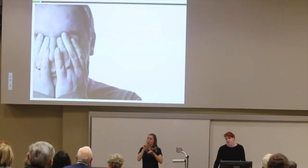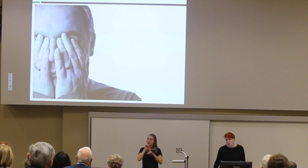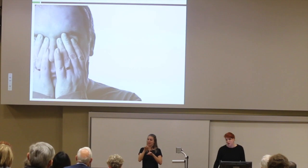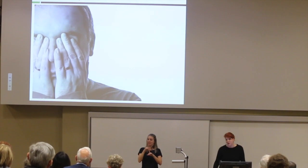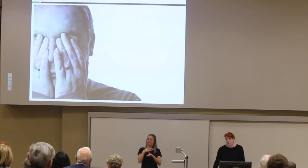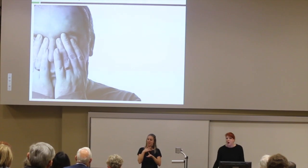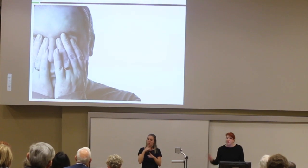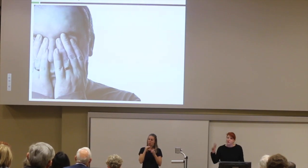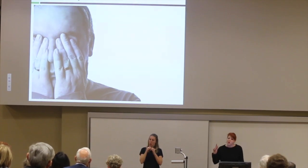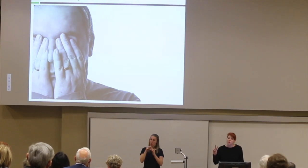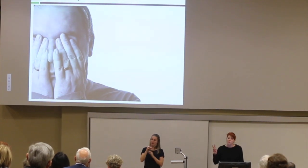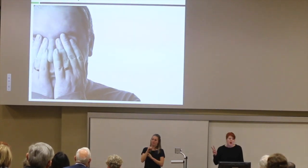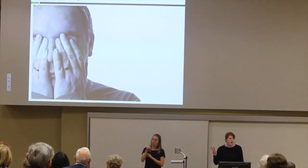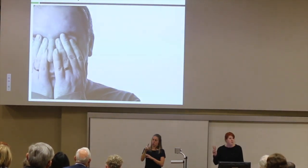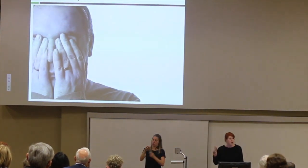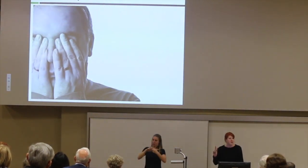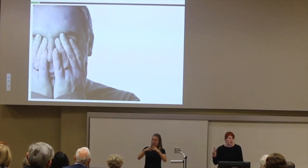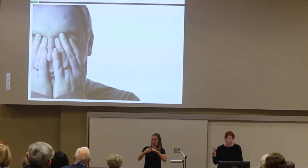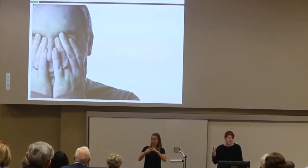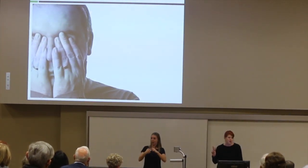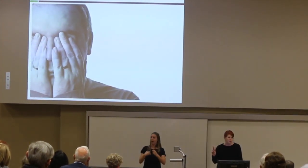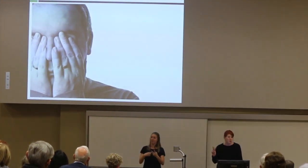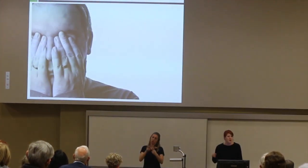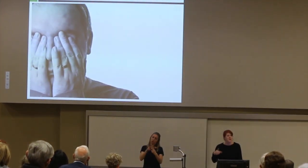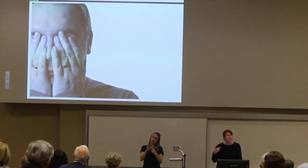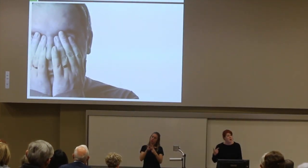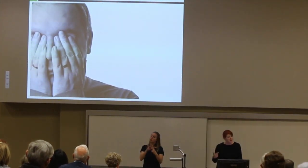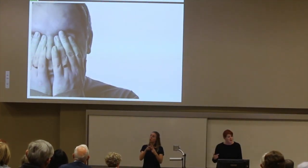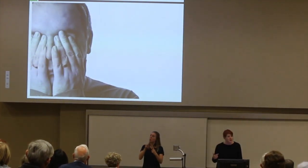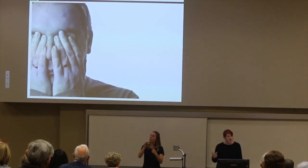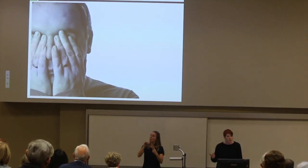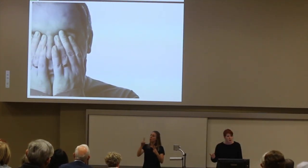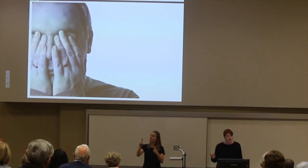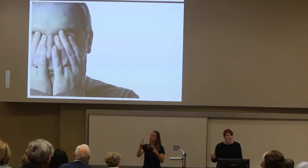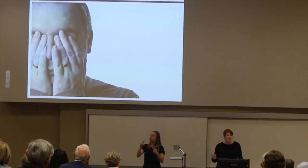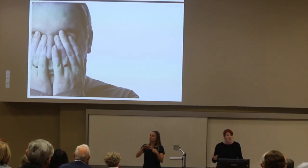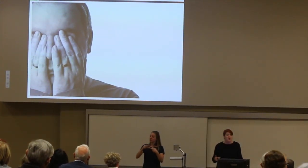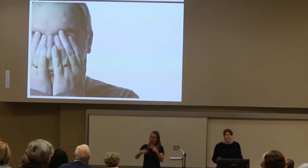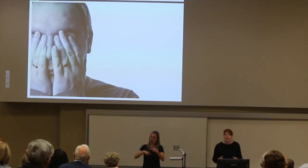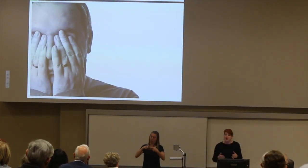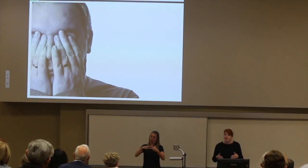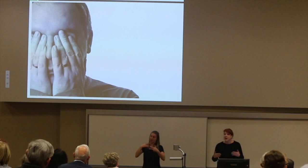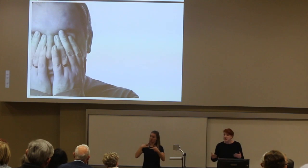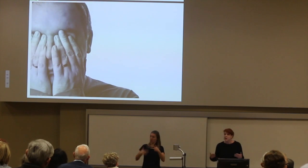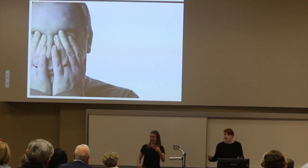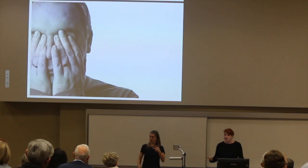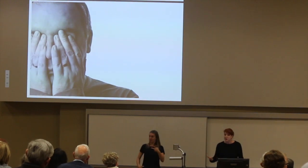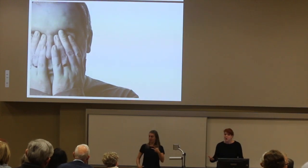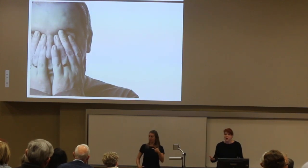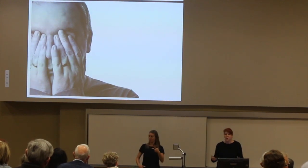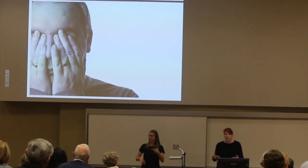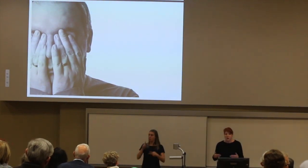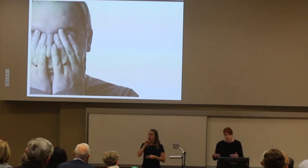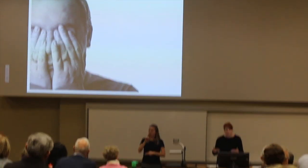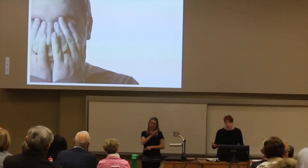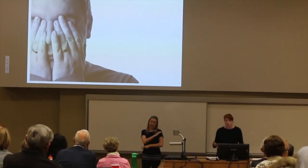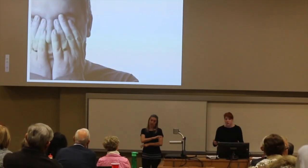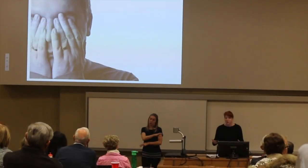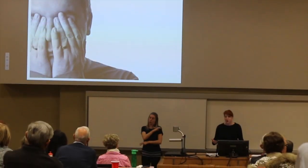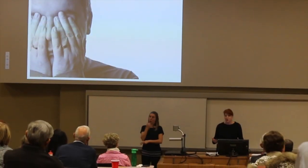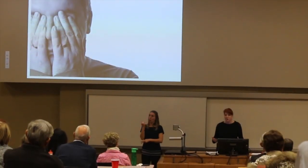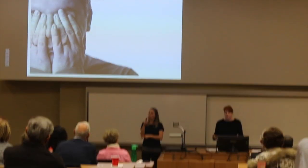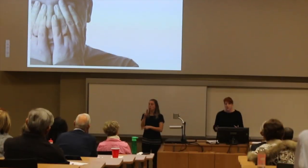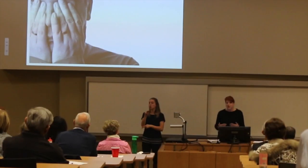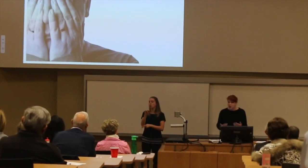mood disorders. There's 2 main mood disorders. One is depressive disorders, so things like clinical or